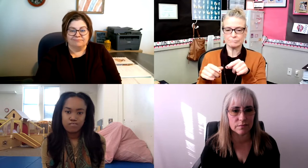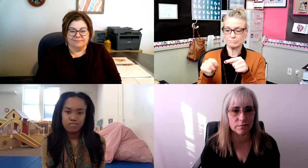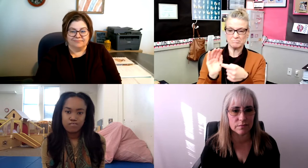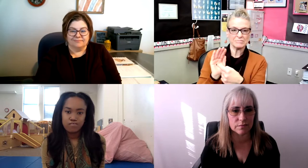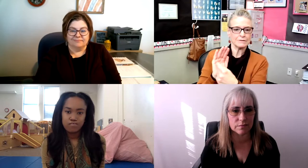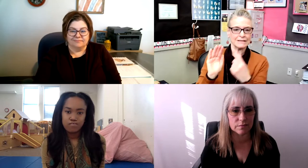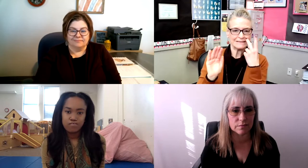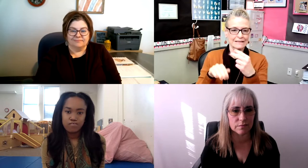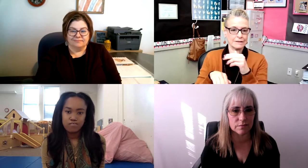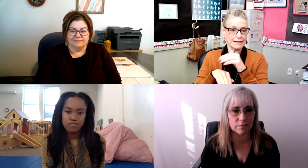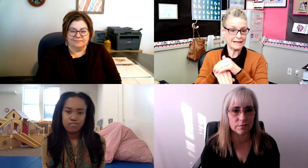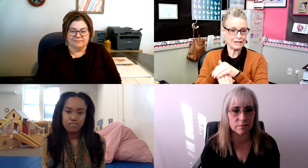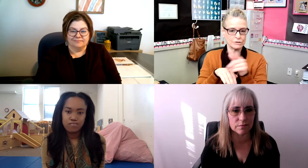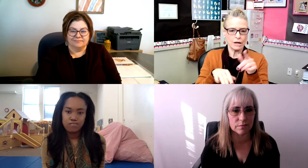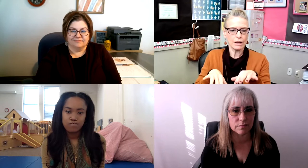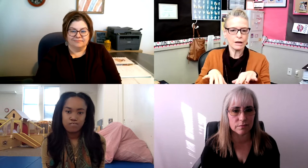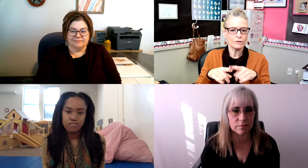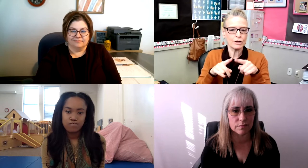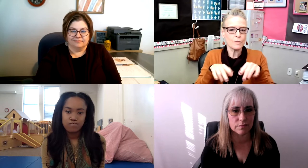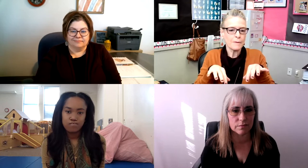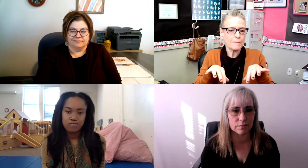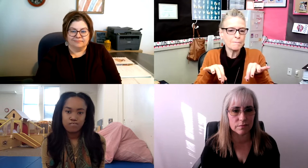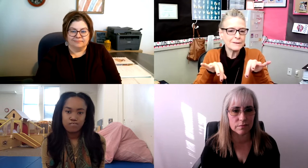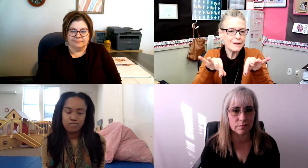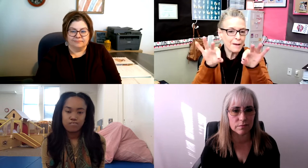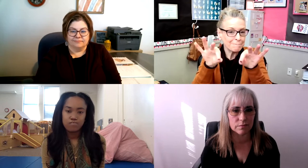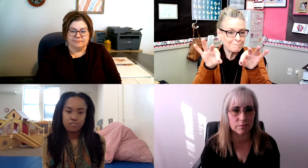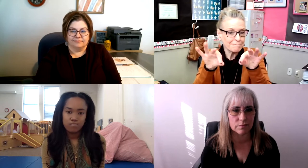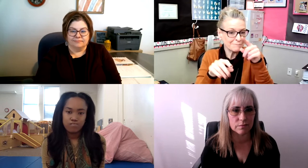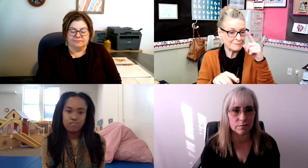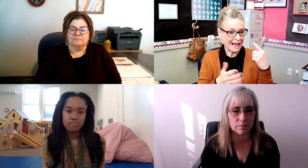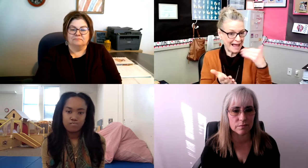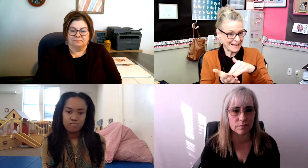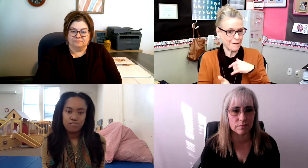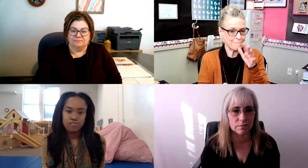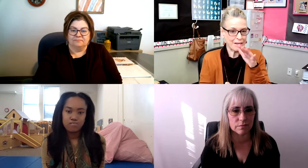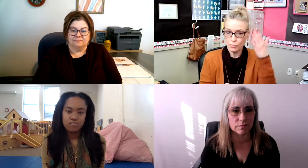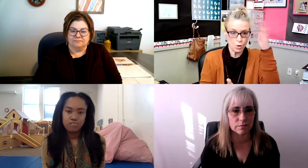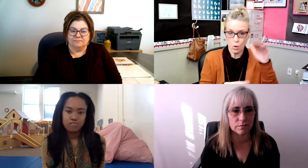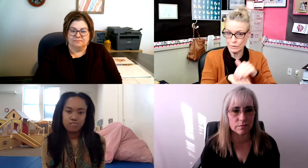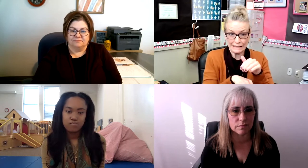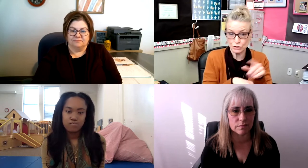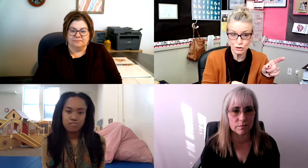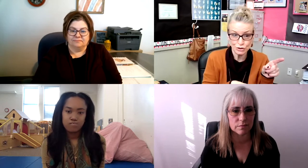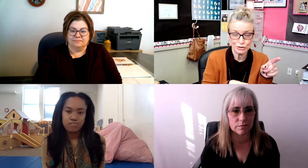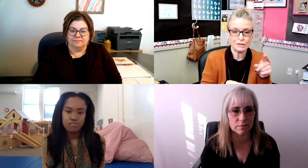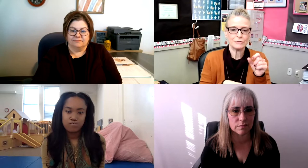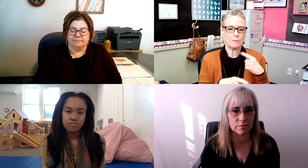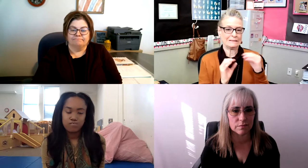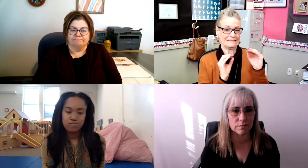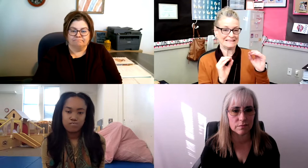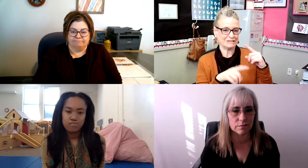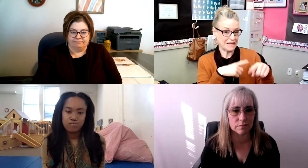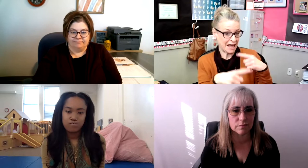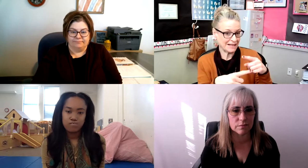the materials at the same time, and they would have like a picture and you could see it, they could see it in English and Spanish, so they'd be able to pick up the English